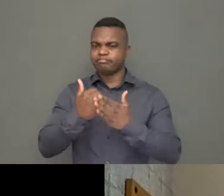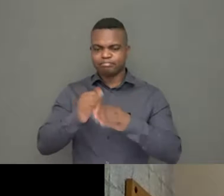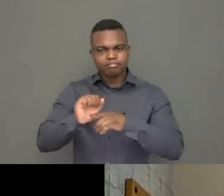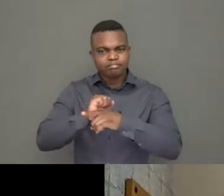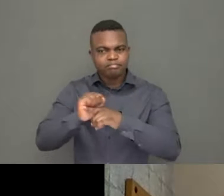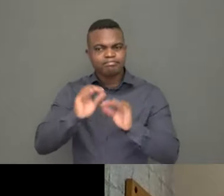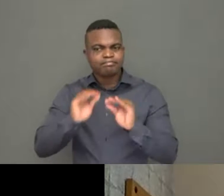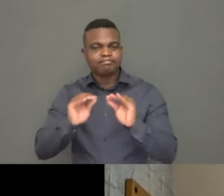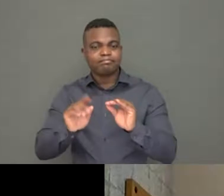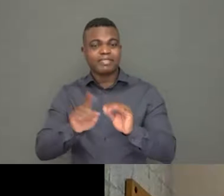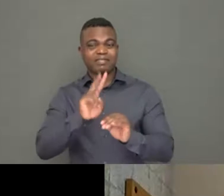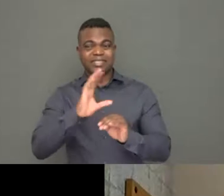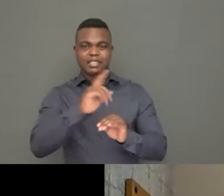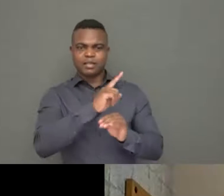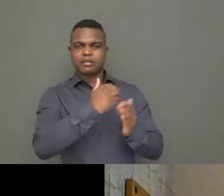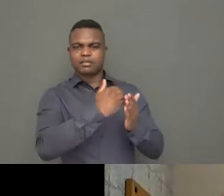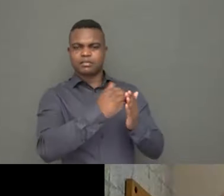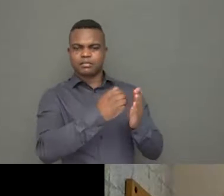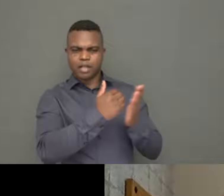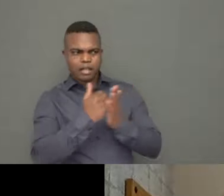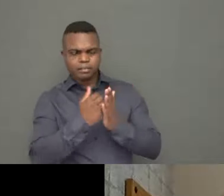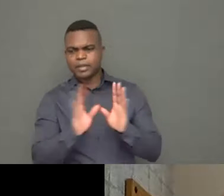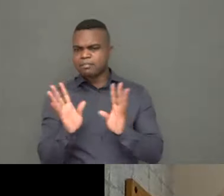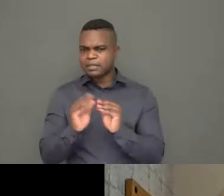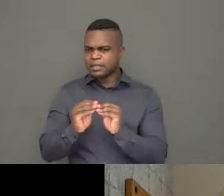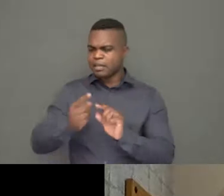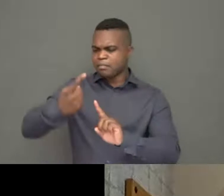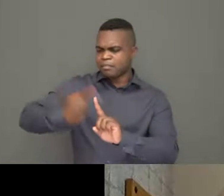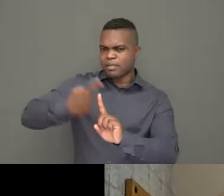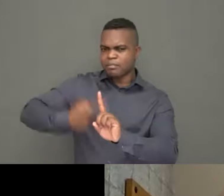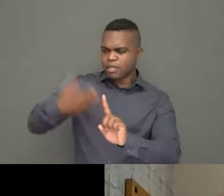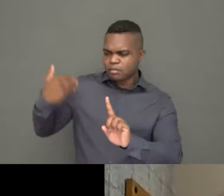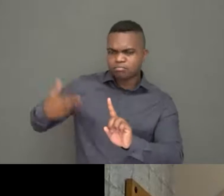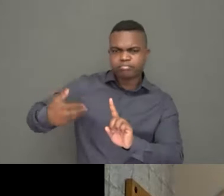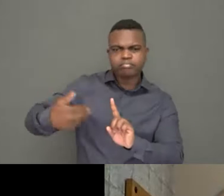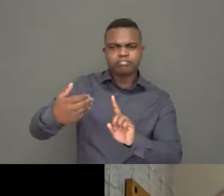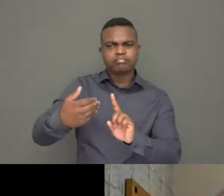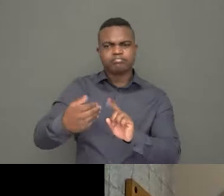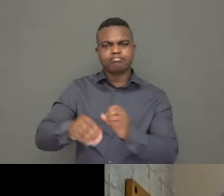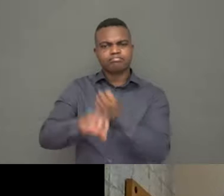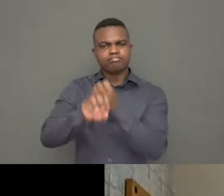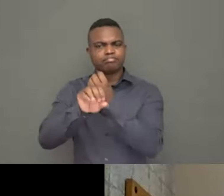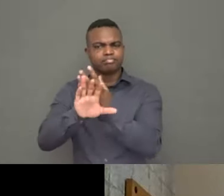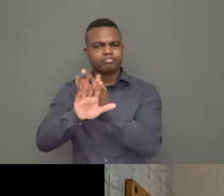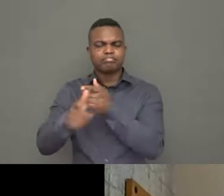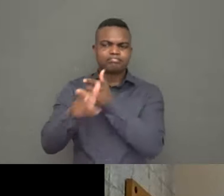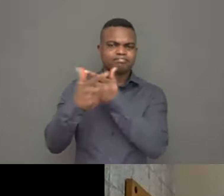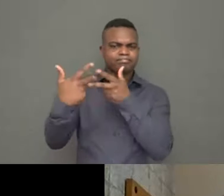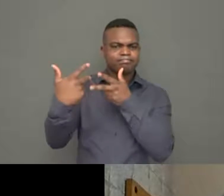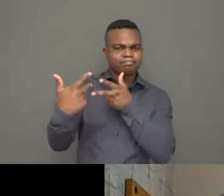to build our capacity and help us make sure that the project we are